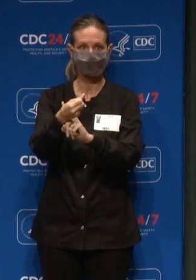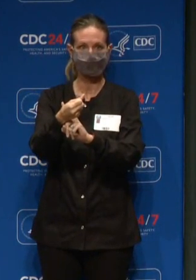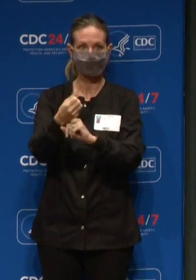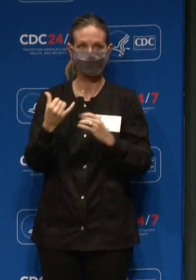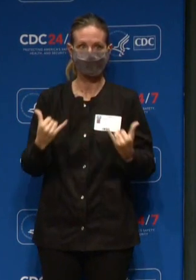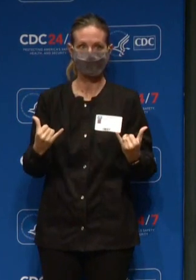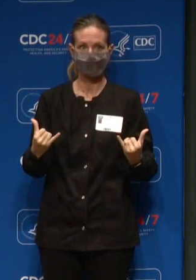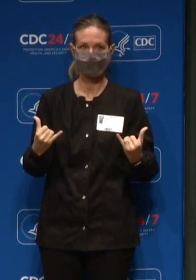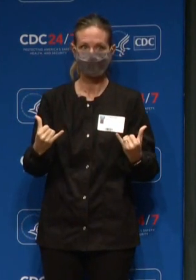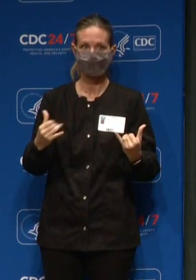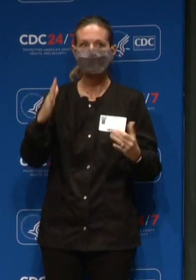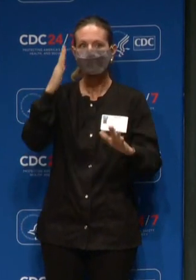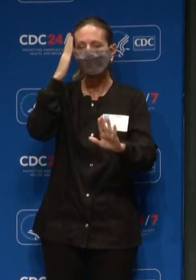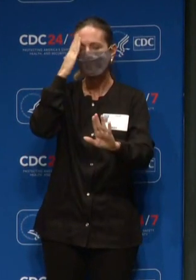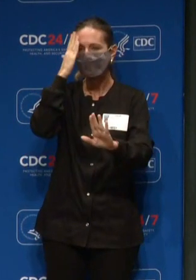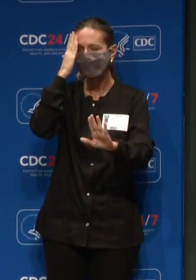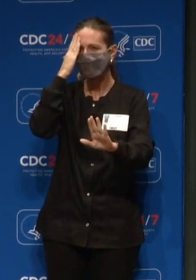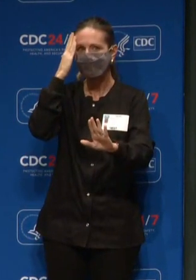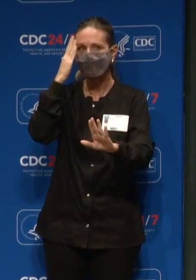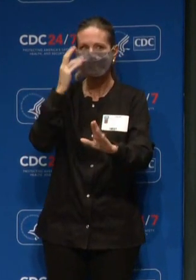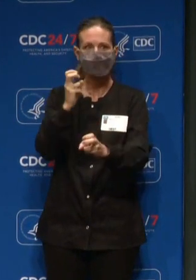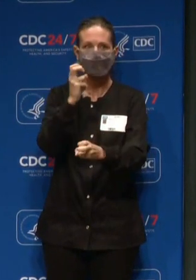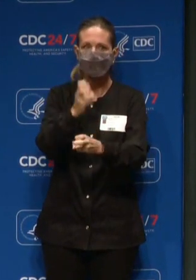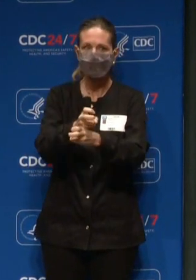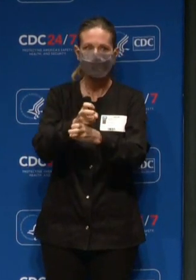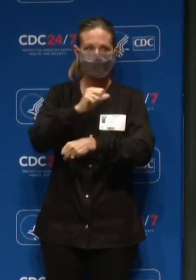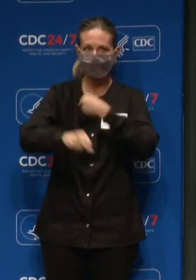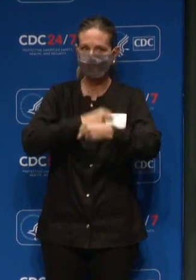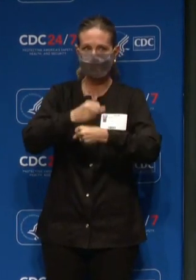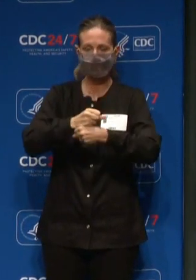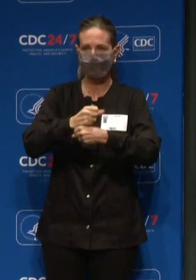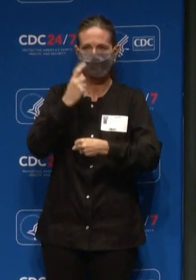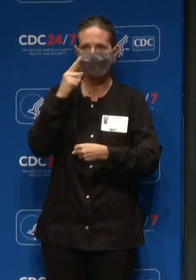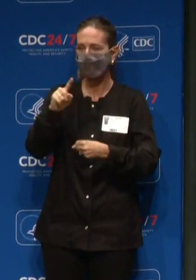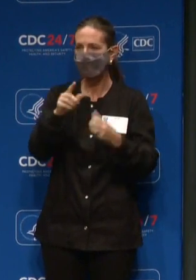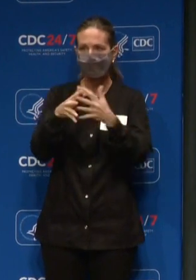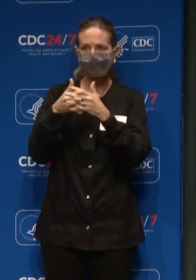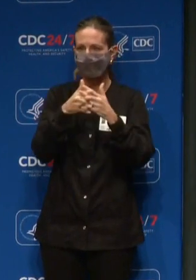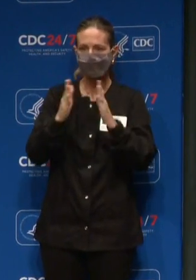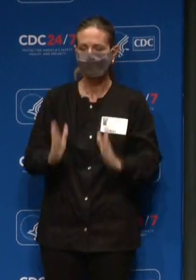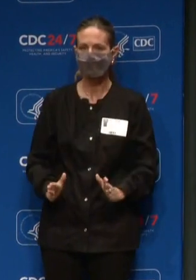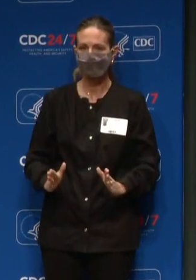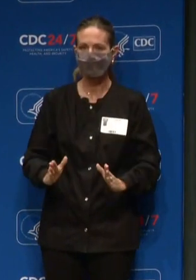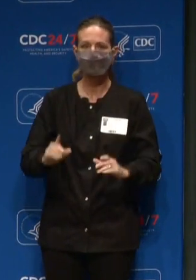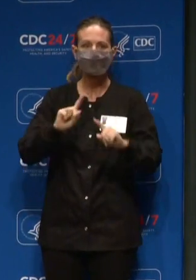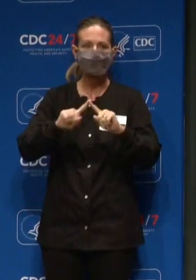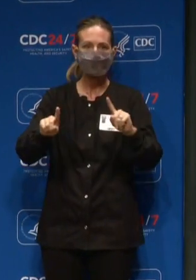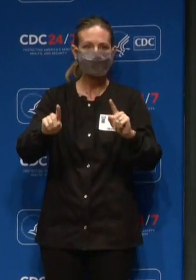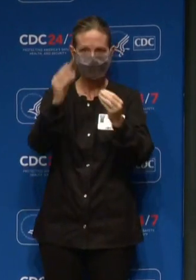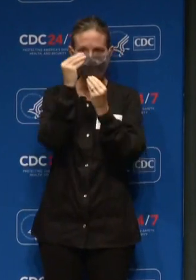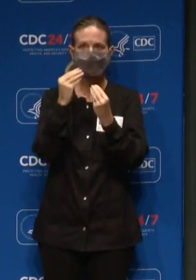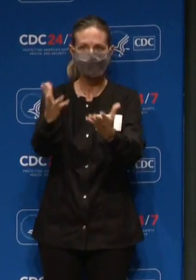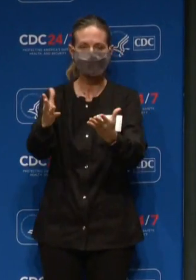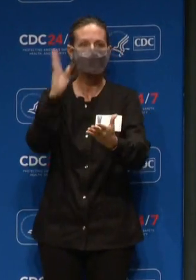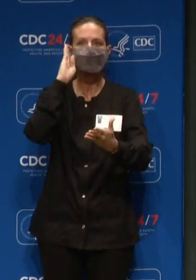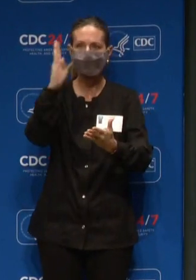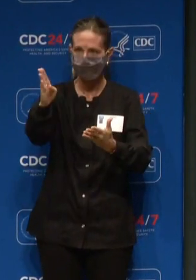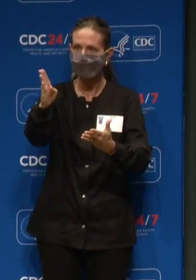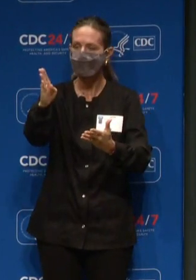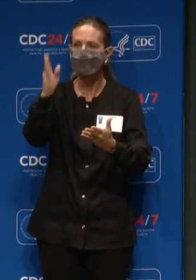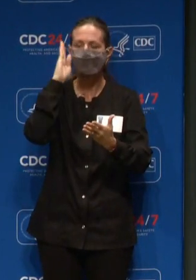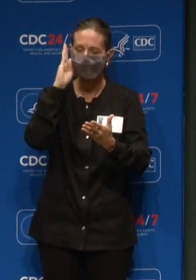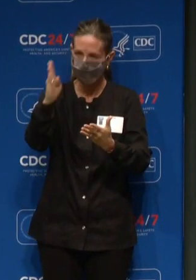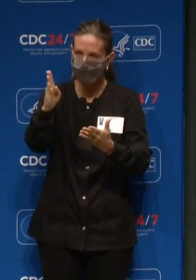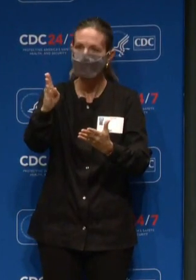I know it's been a difficult year for Americans, but we are going to come through this on the other side. I'm